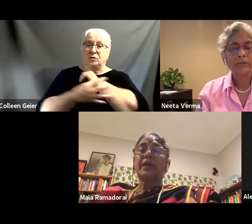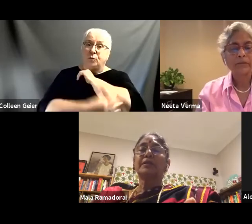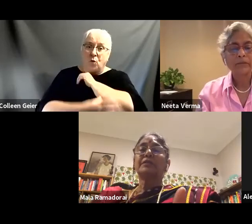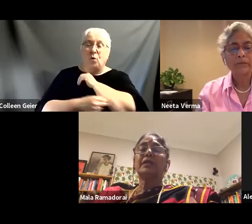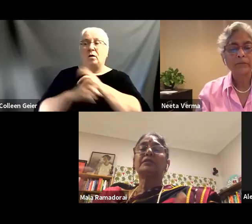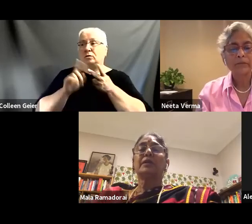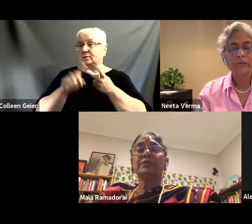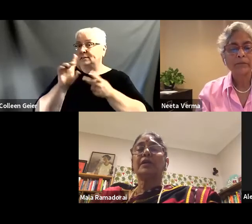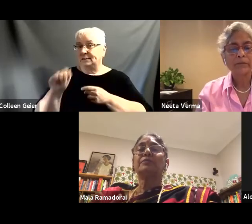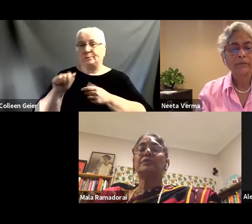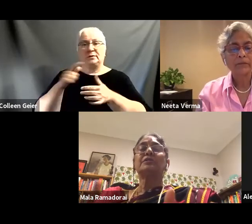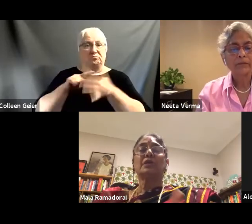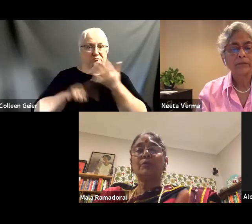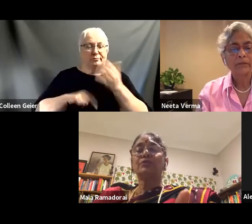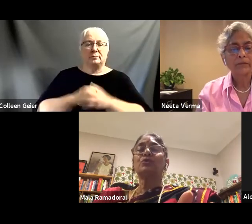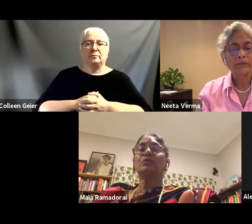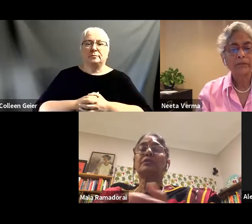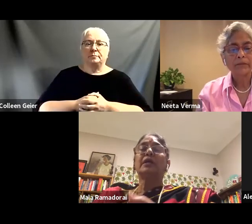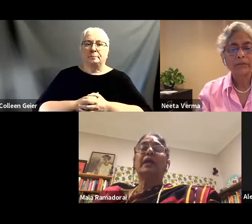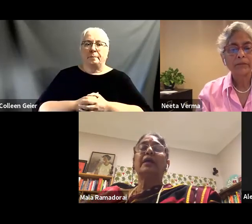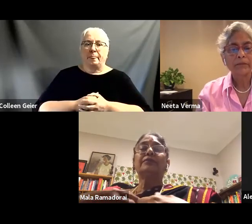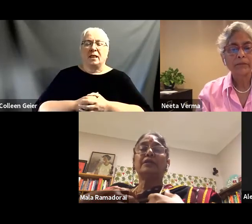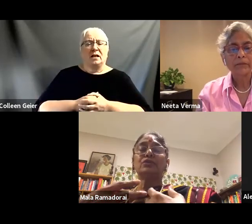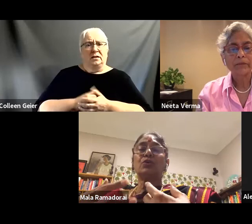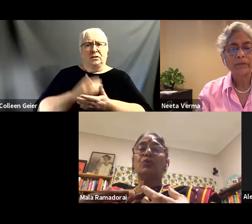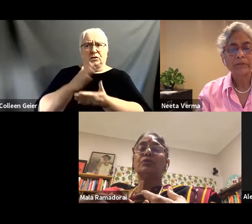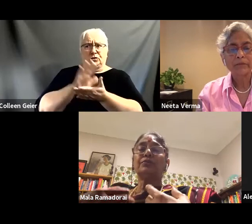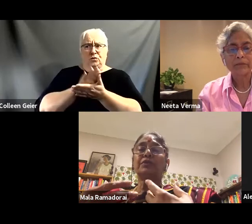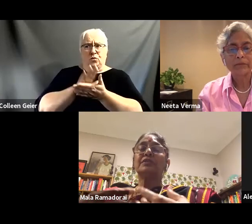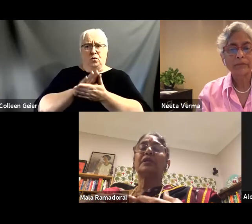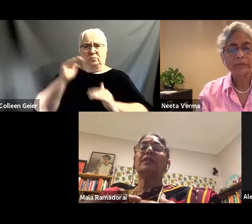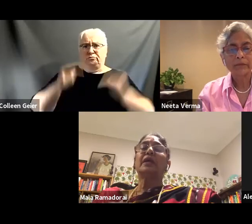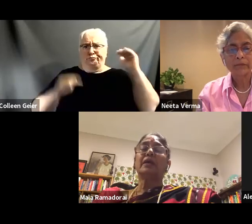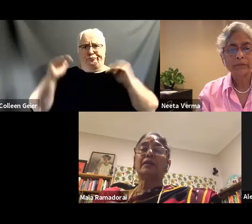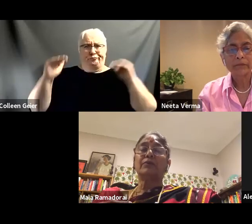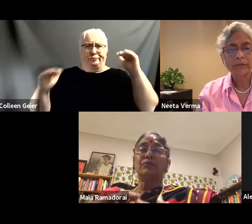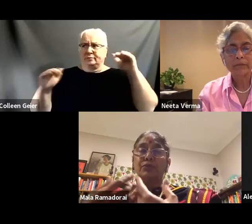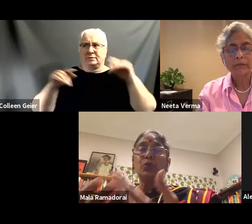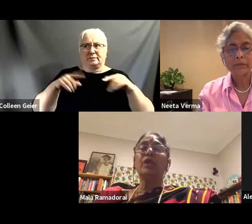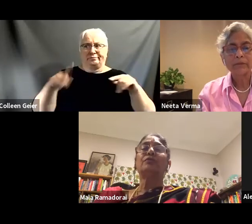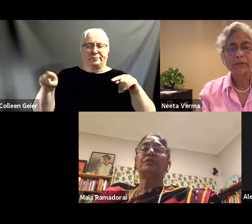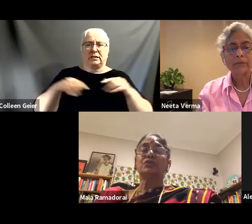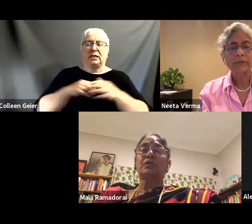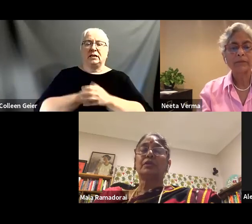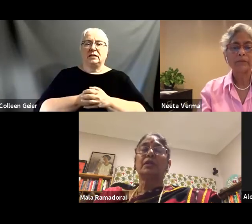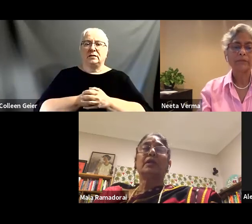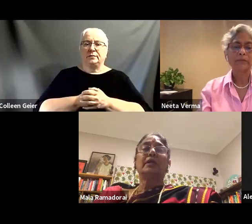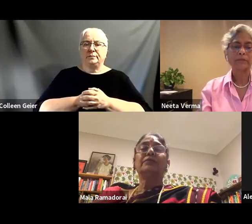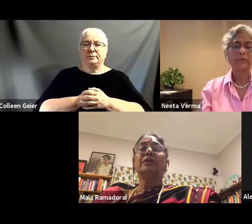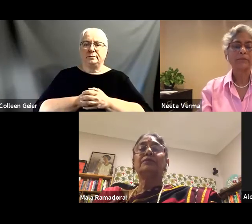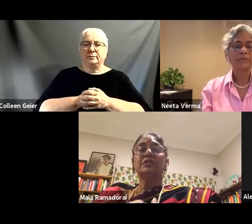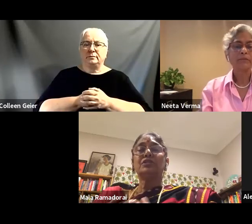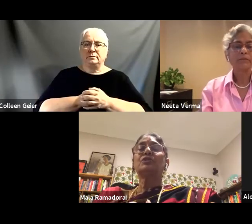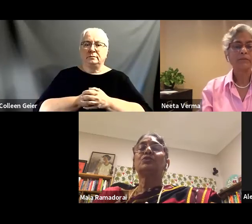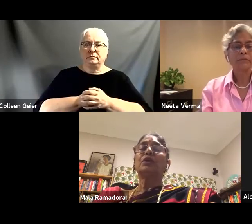of disparity, and sometimes in some of the schools, if there is no difference in their viewing of these children,